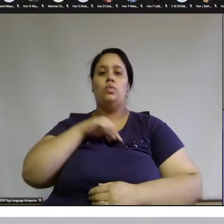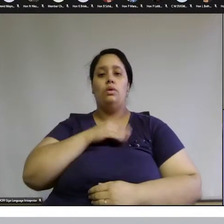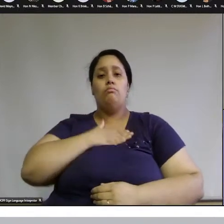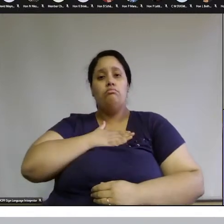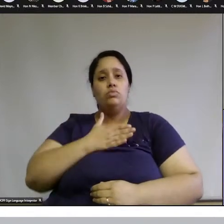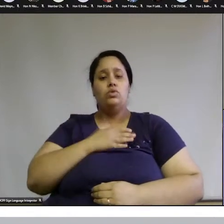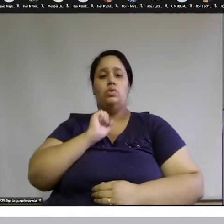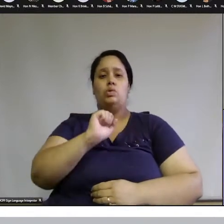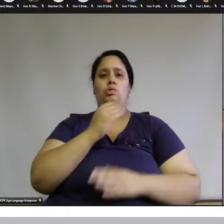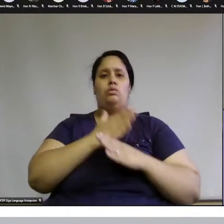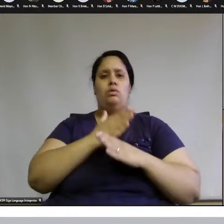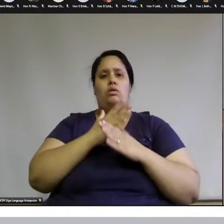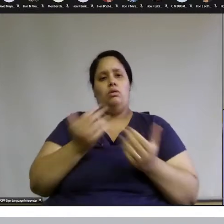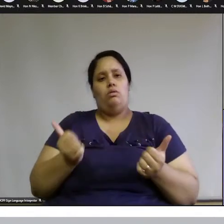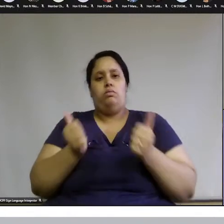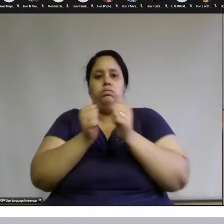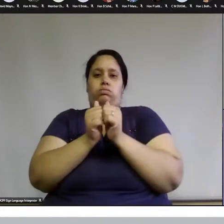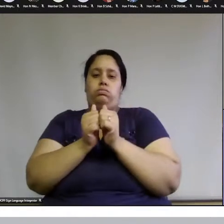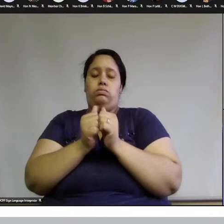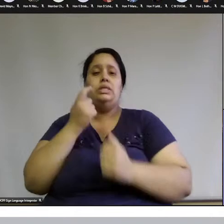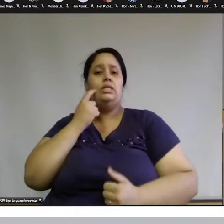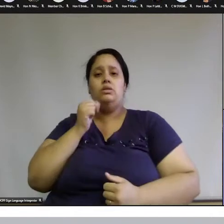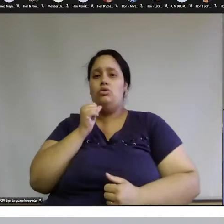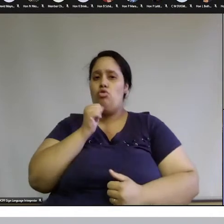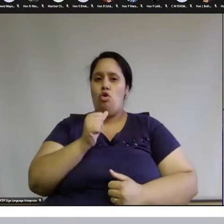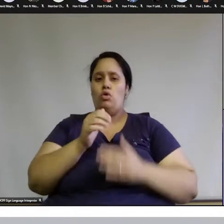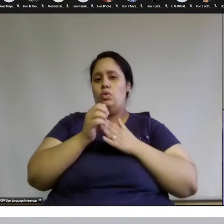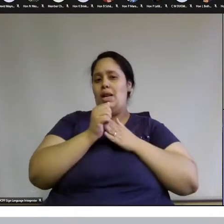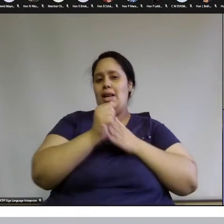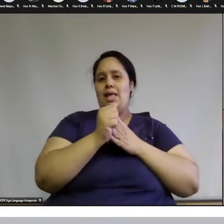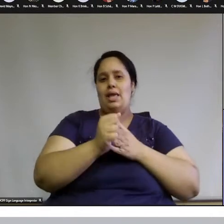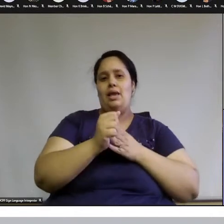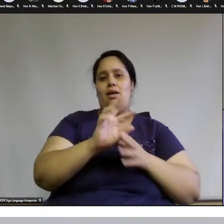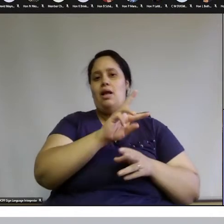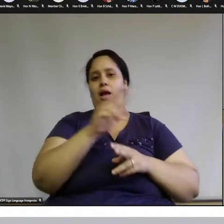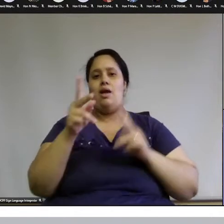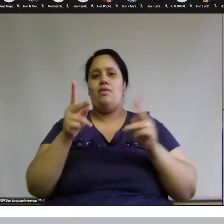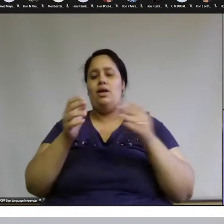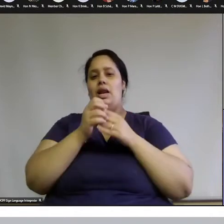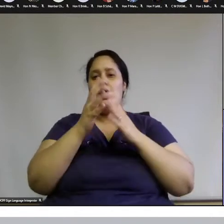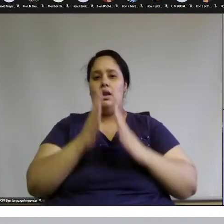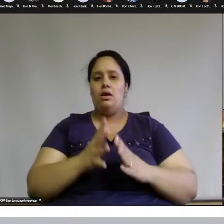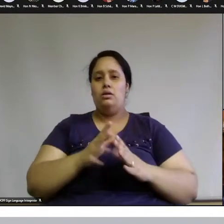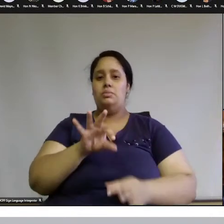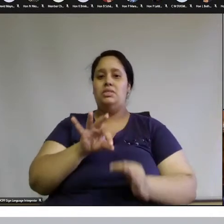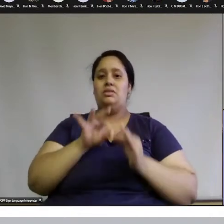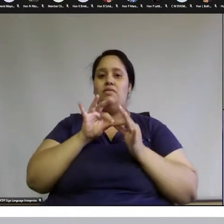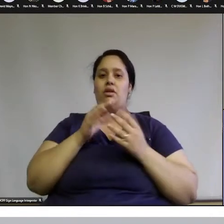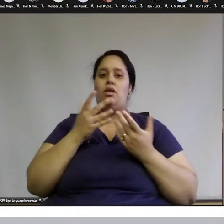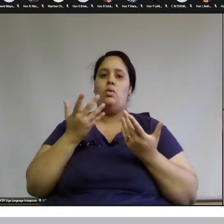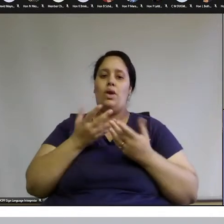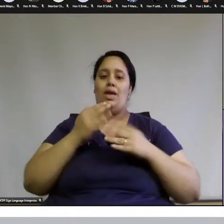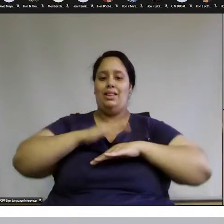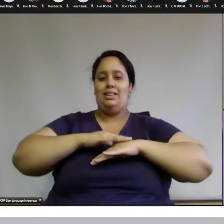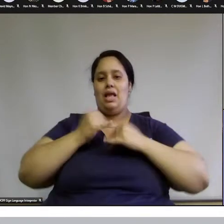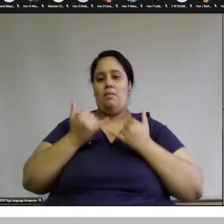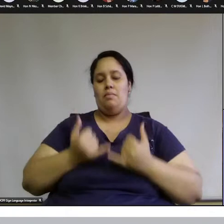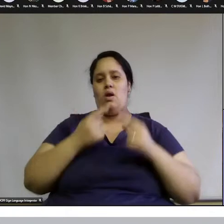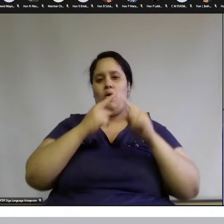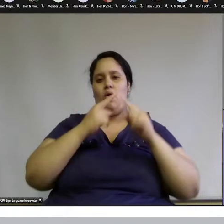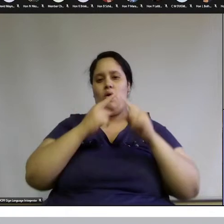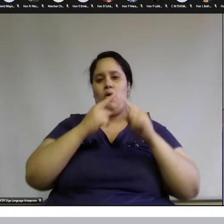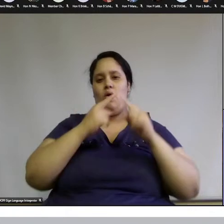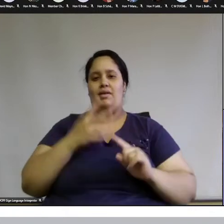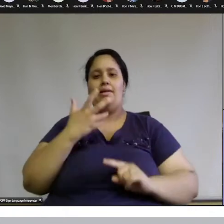the cooperation. It's not easy to lead other leaders here, especially where times differences can